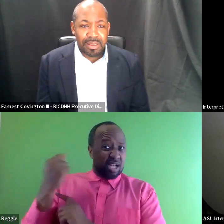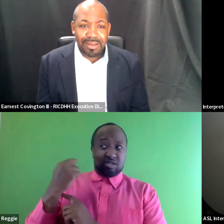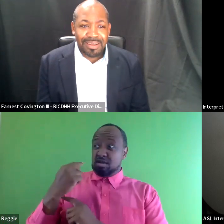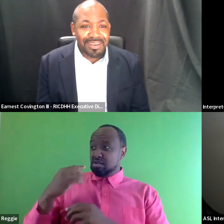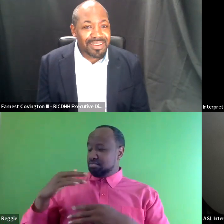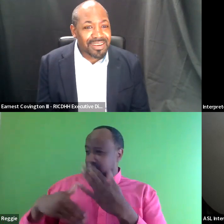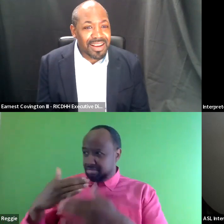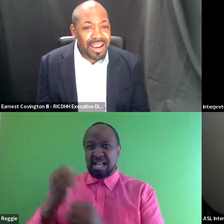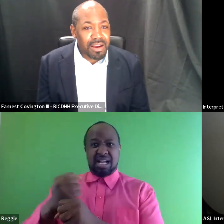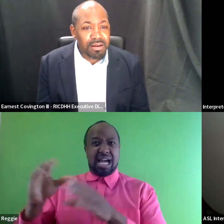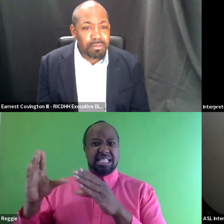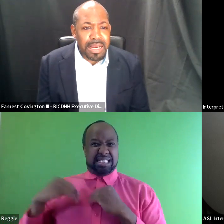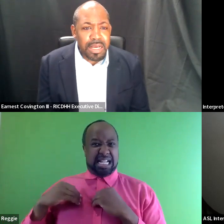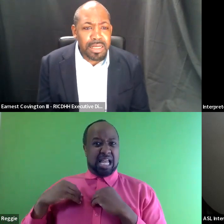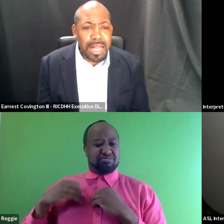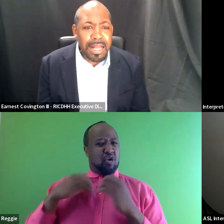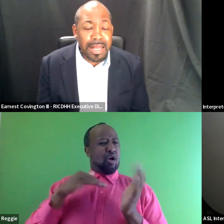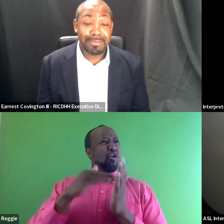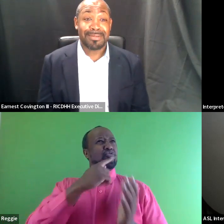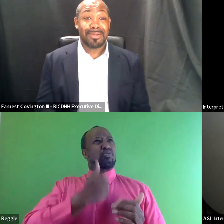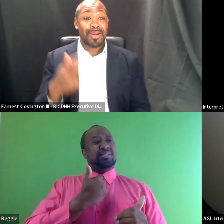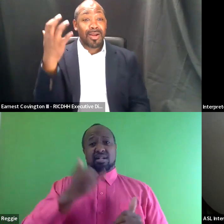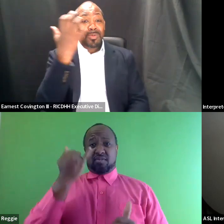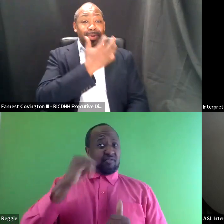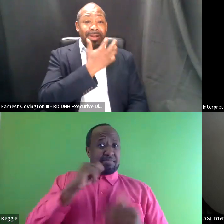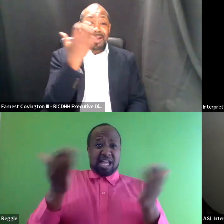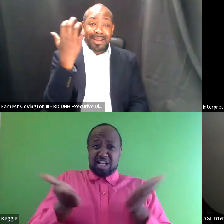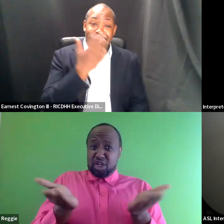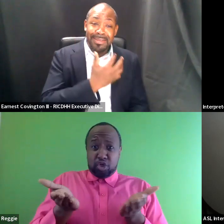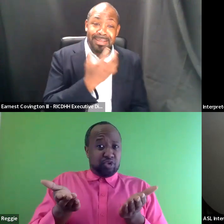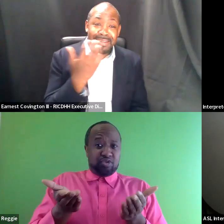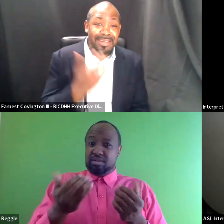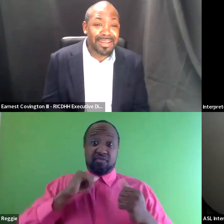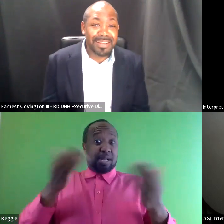mother's influence as well, but I applied and I got accepted.